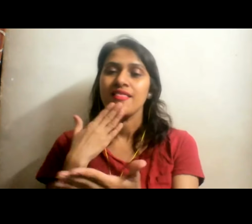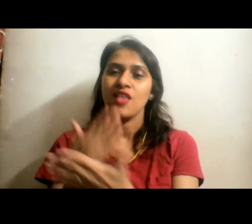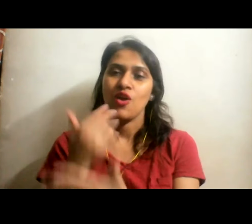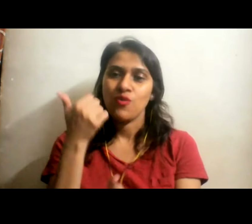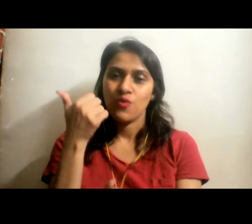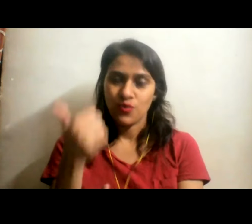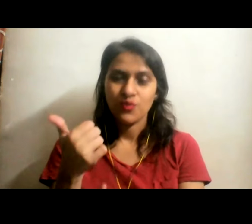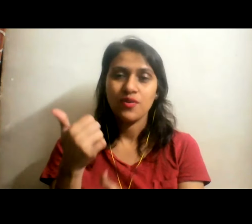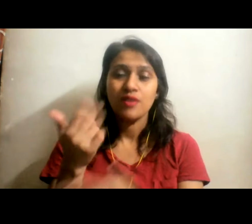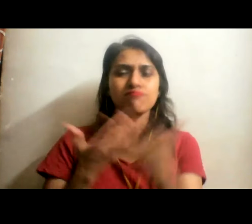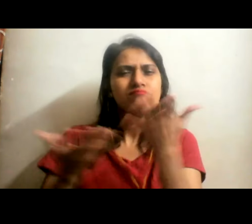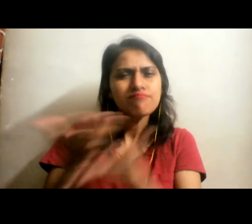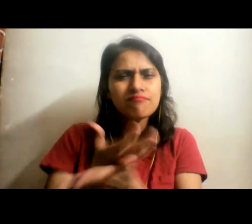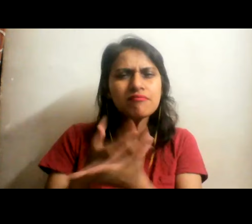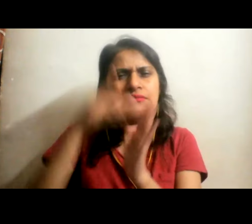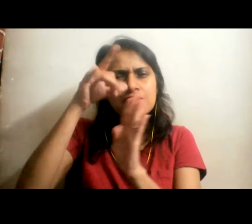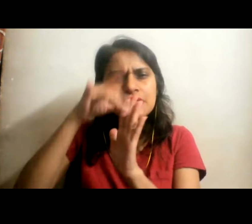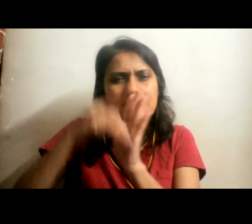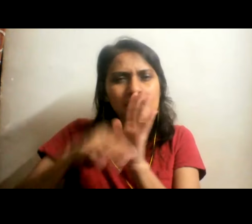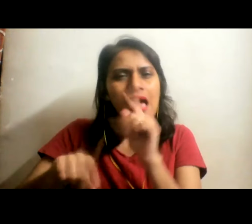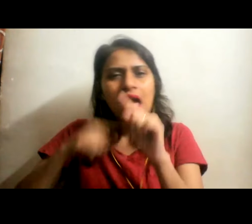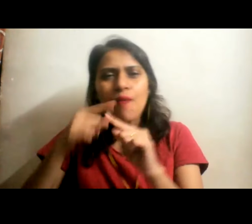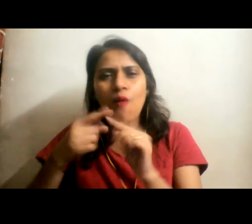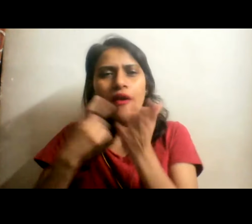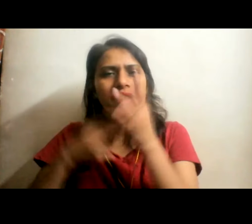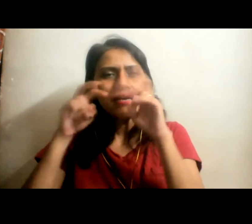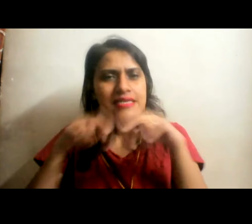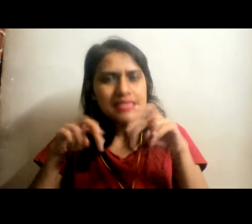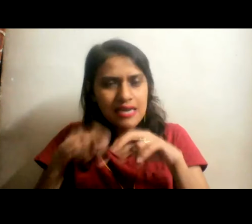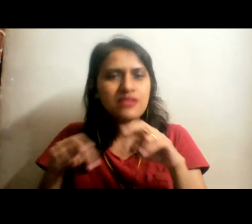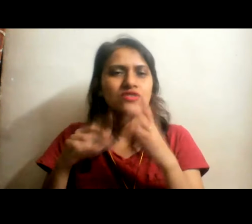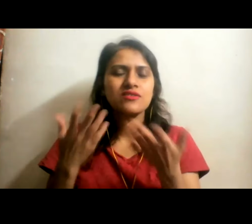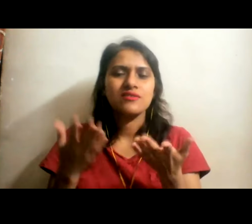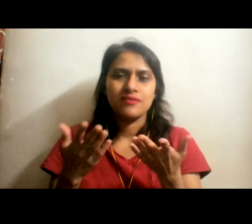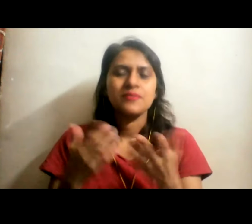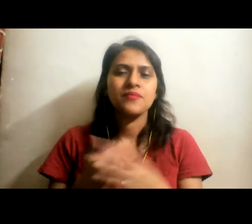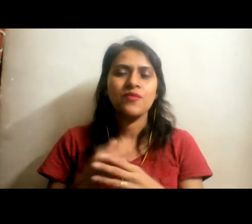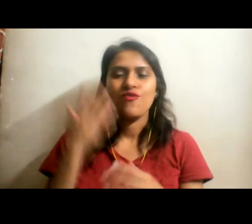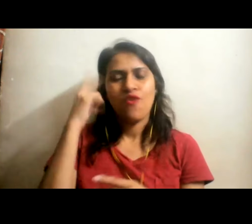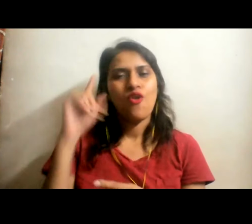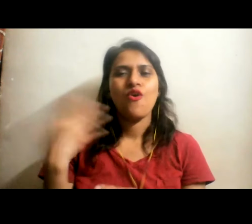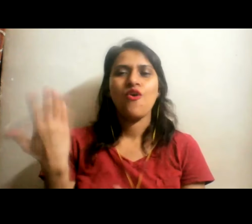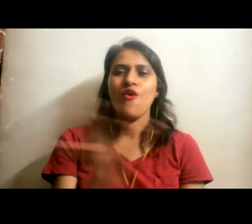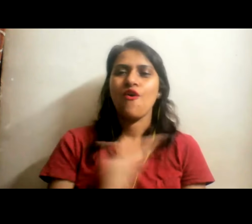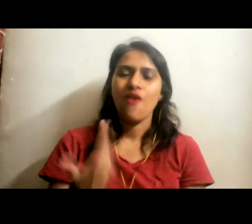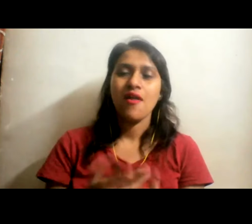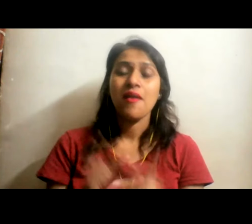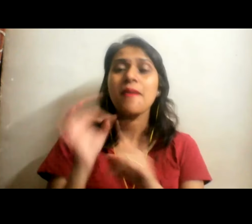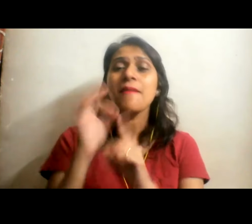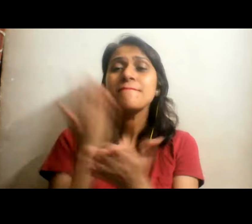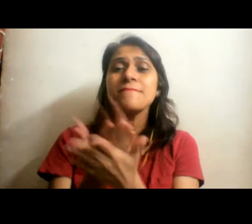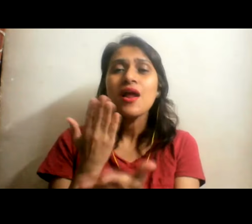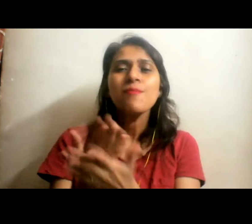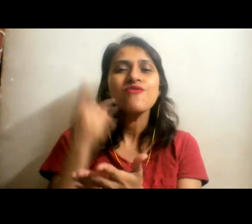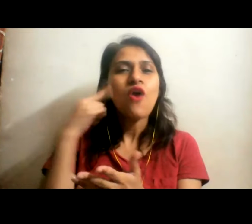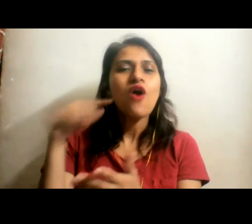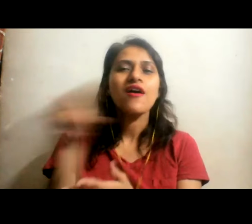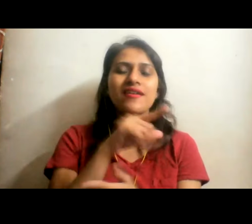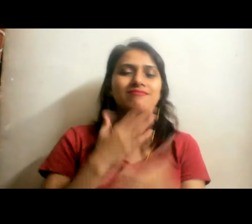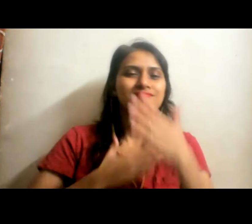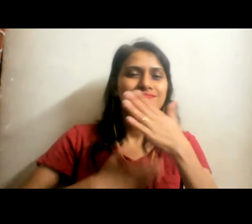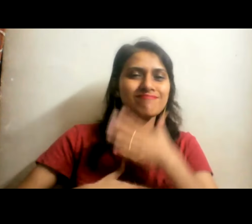discussing minute details of the research methodologies for all of us. And thanks to all the participants for being here